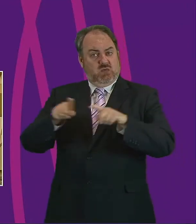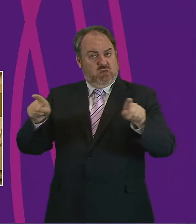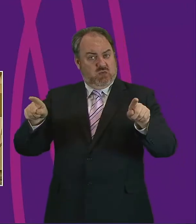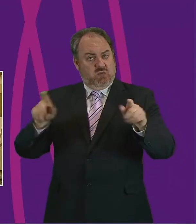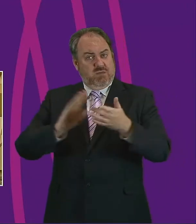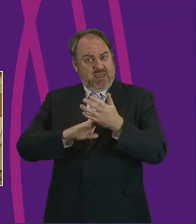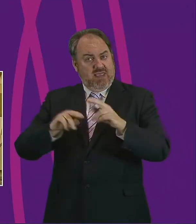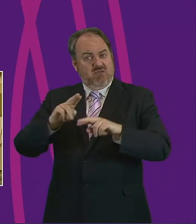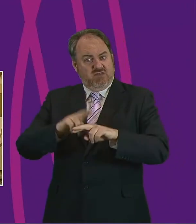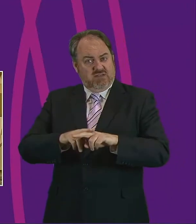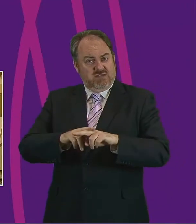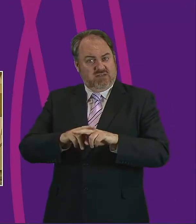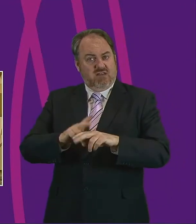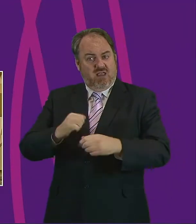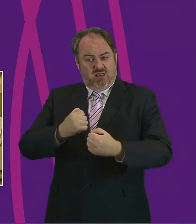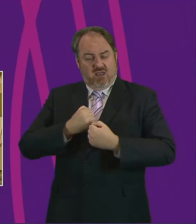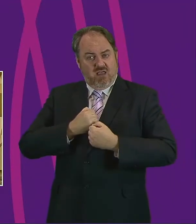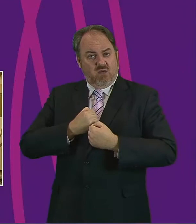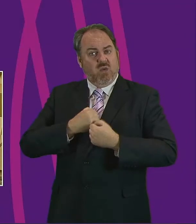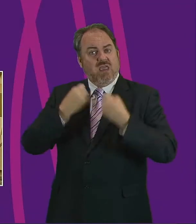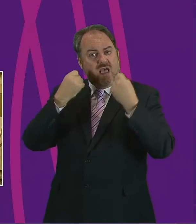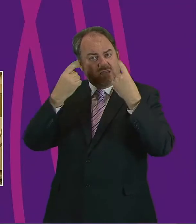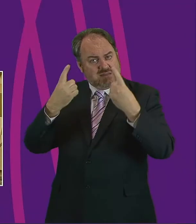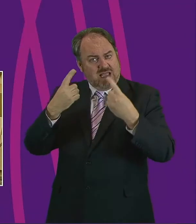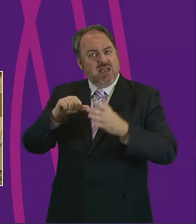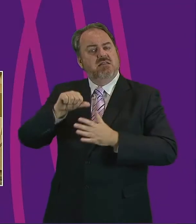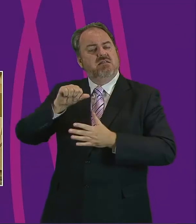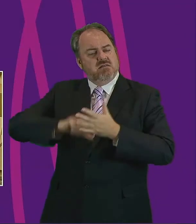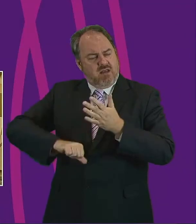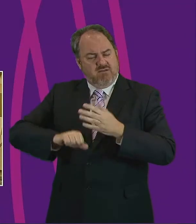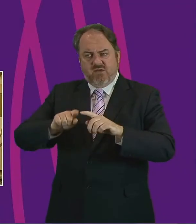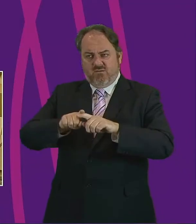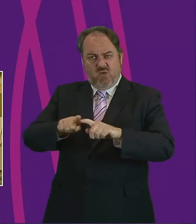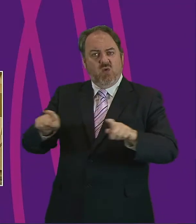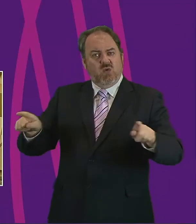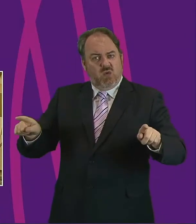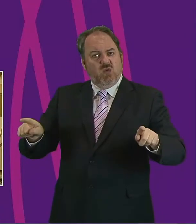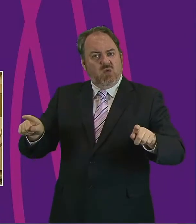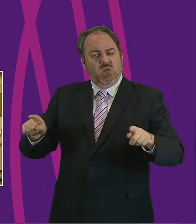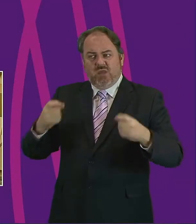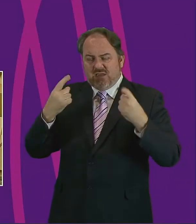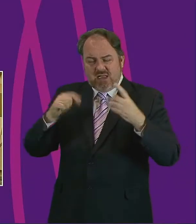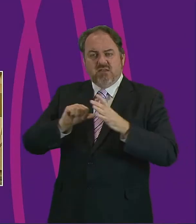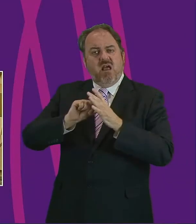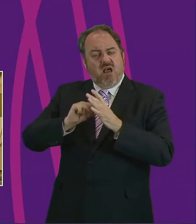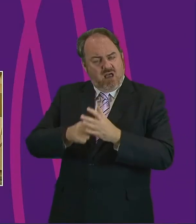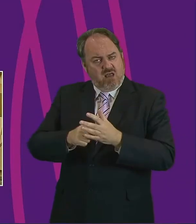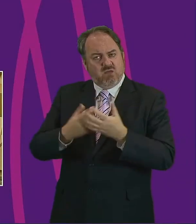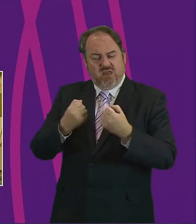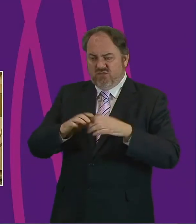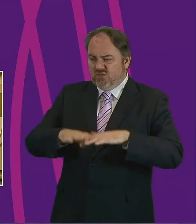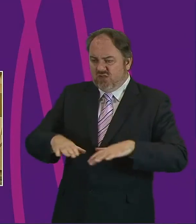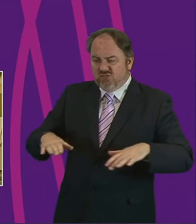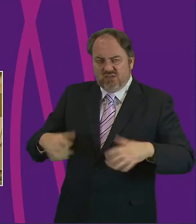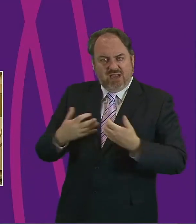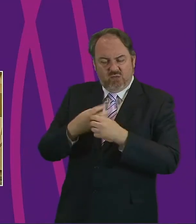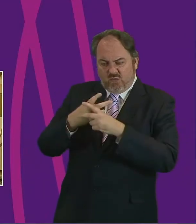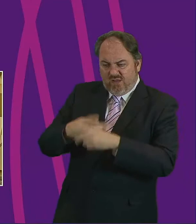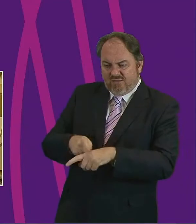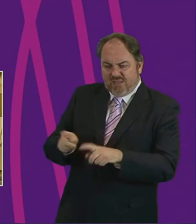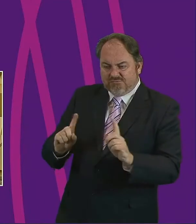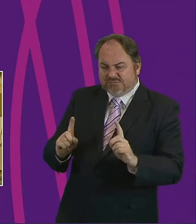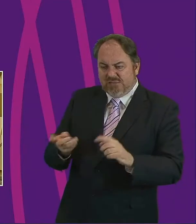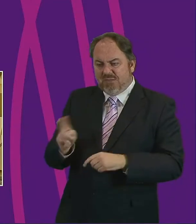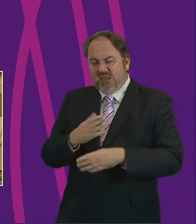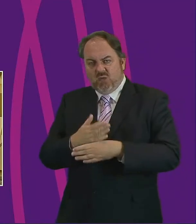none of this is easy for them. This is incredibly difficult. It has been difficult. And I